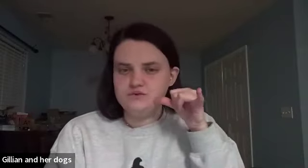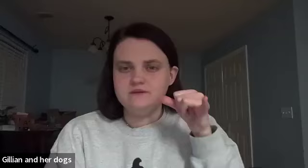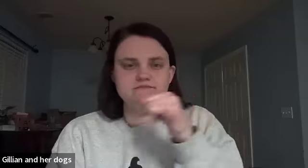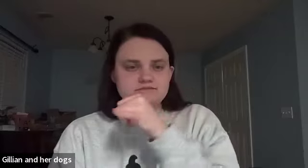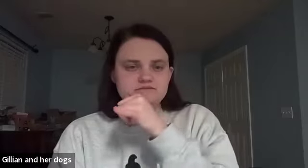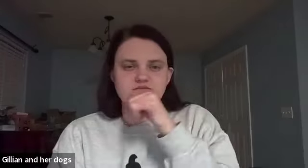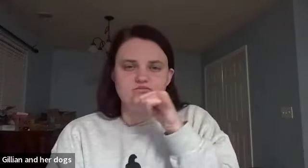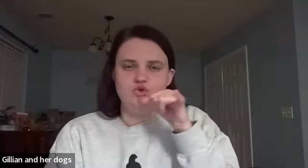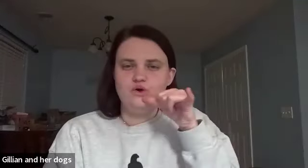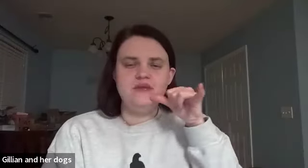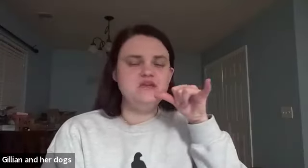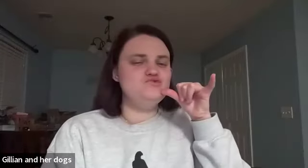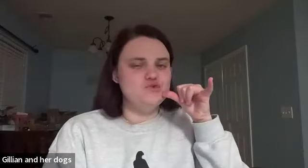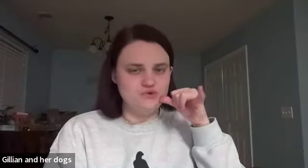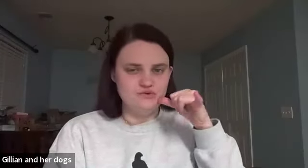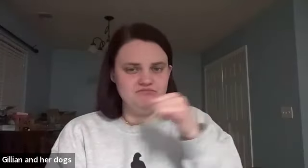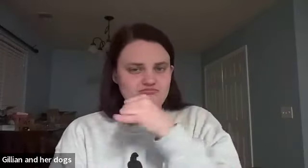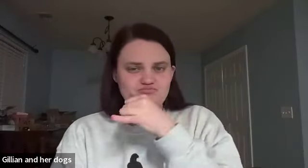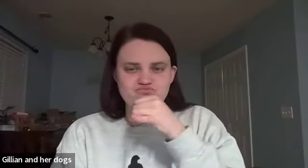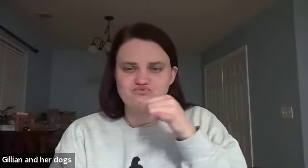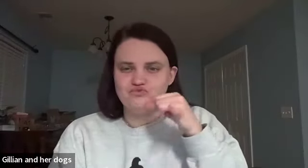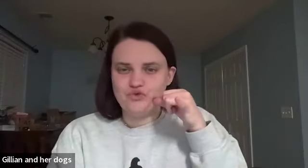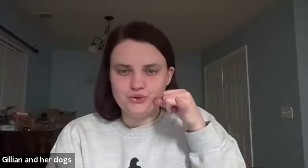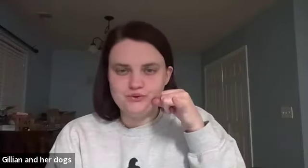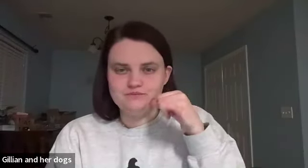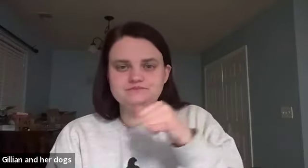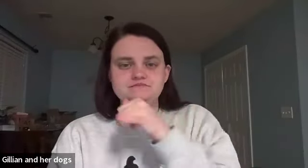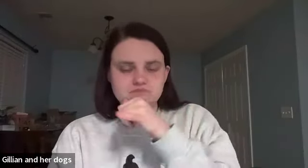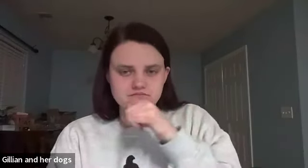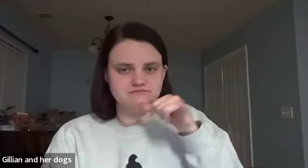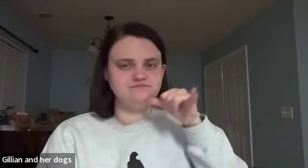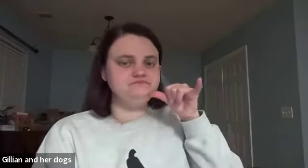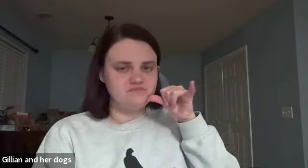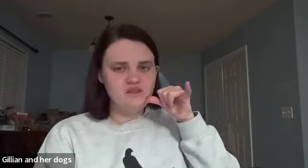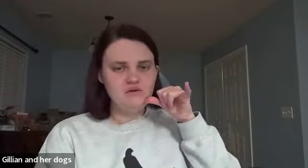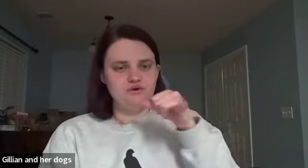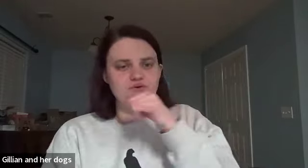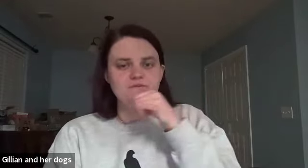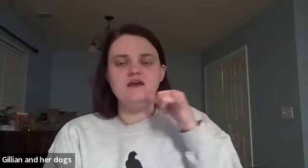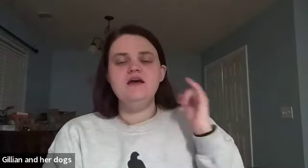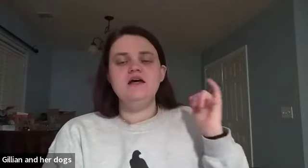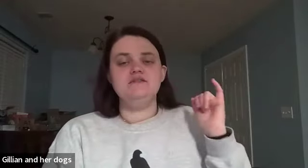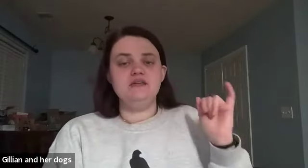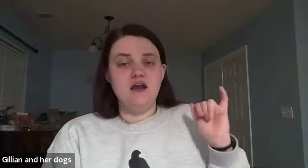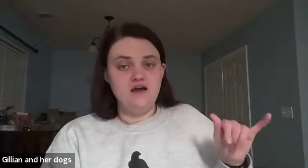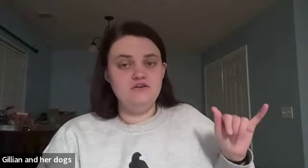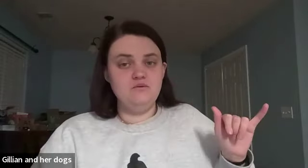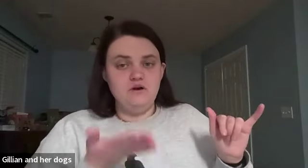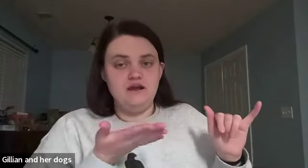Rude. You are being rude. Rude. Rude. The other